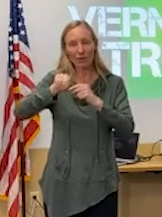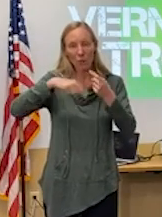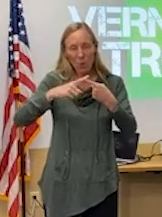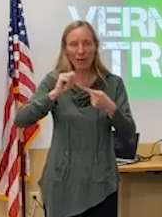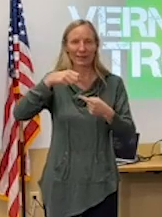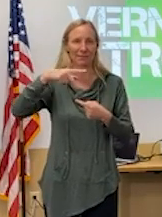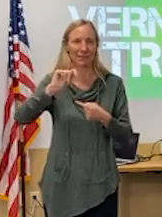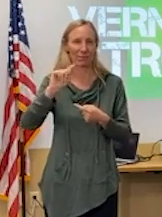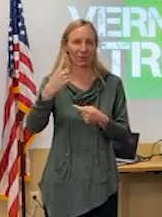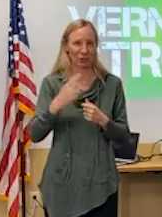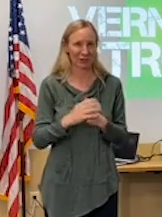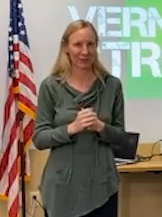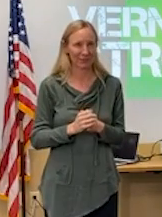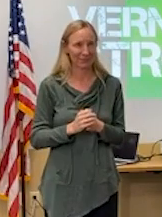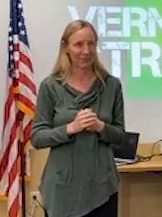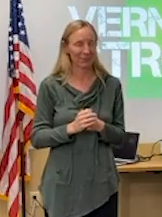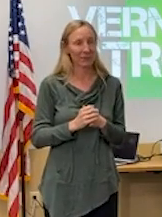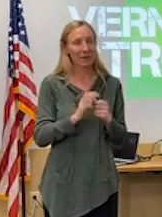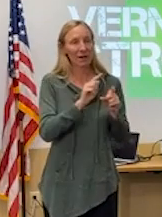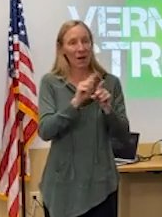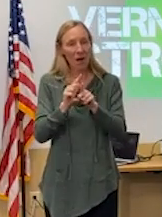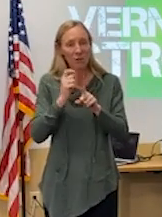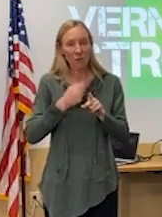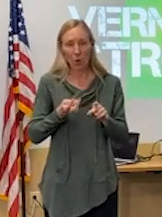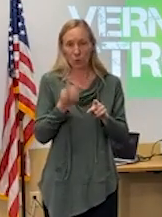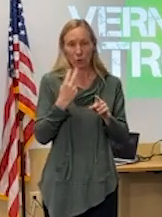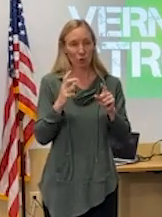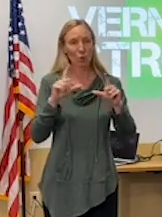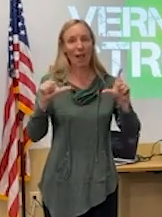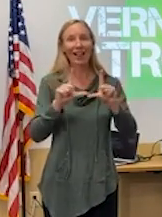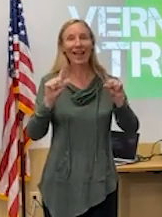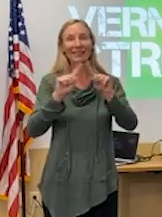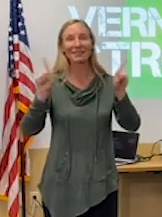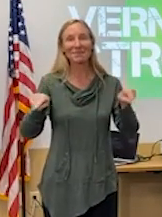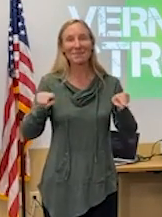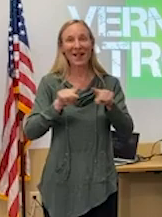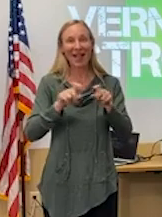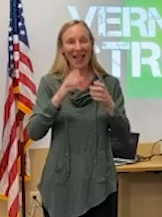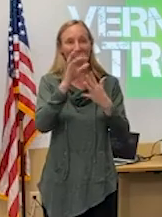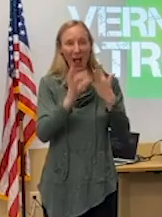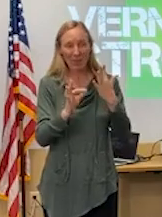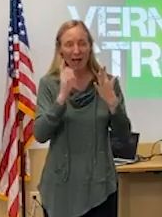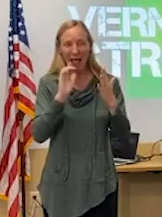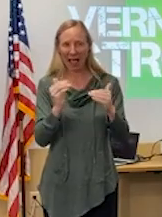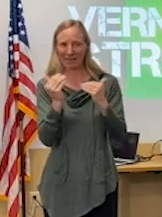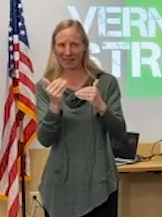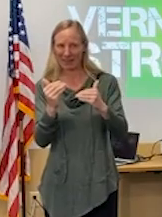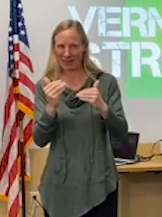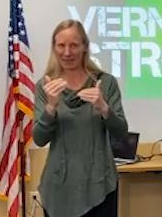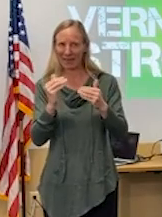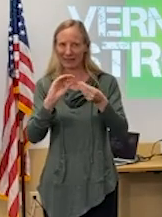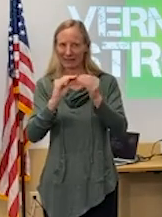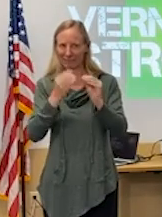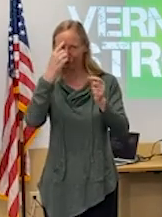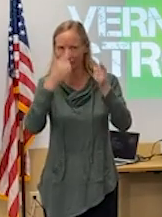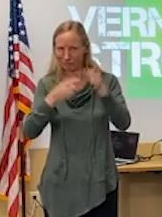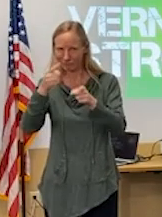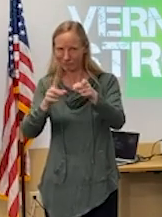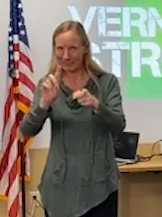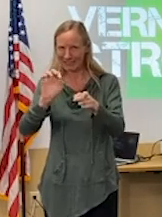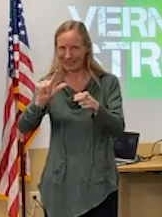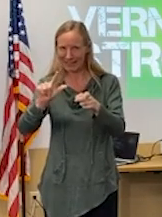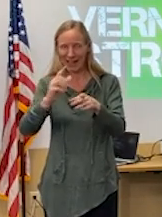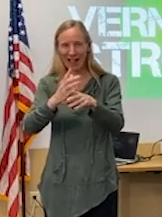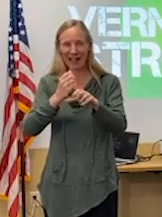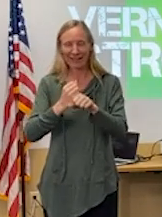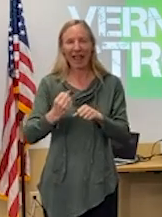1. In addition to the 2 plate options, there will be a limited online deal where you can get